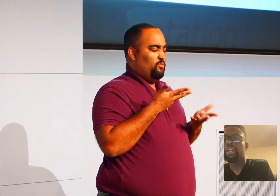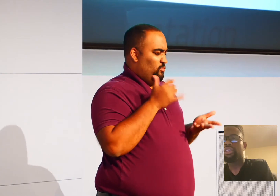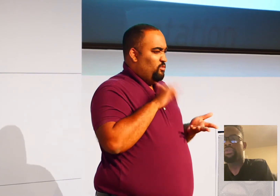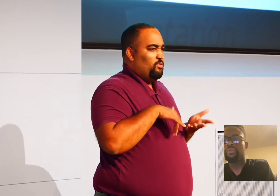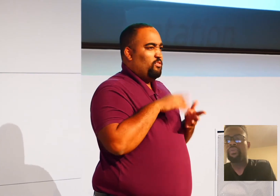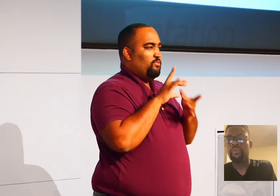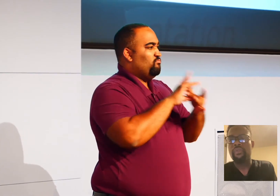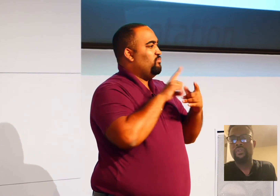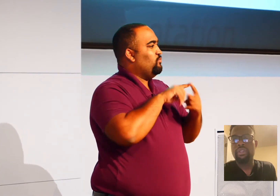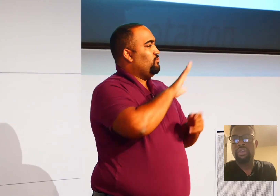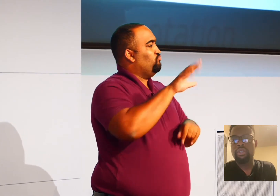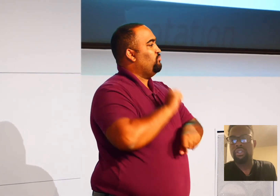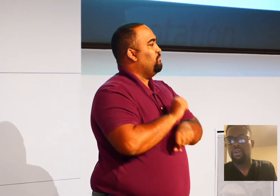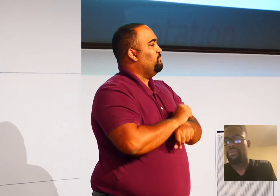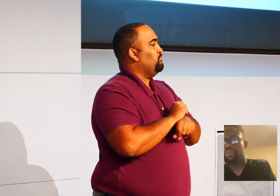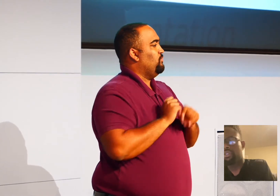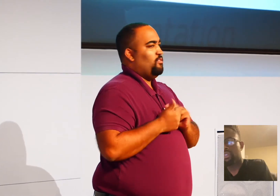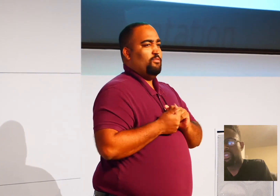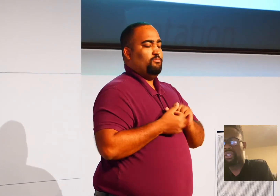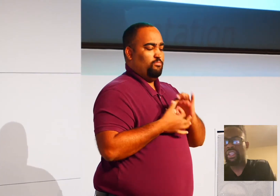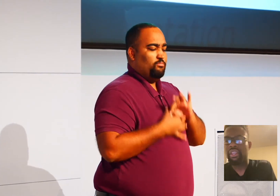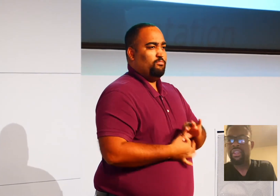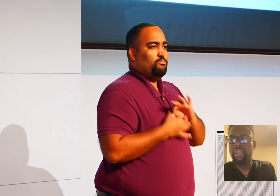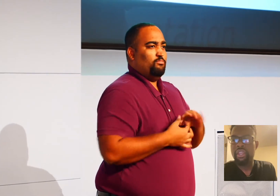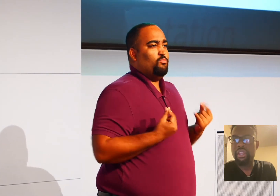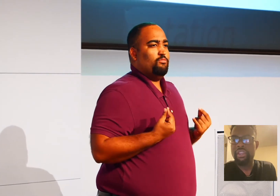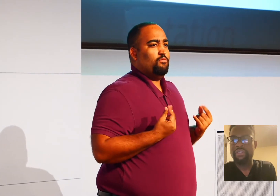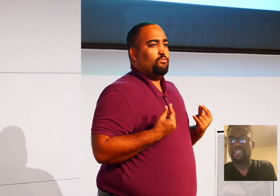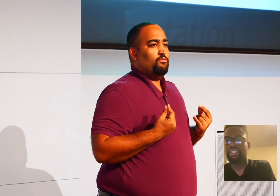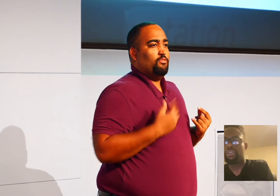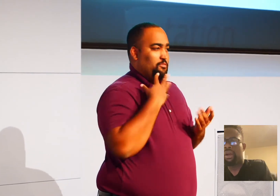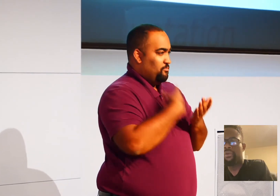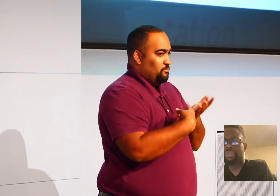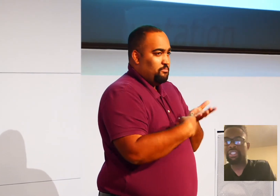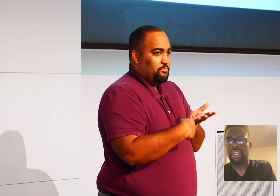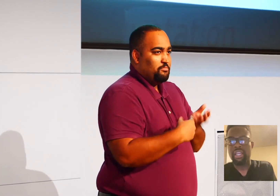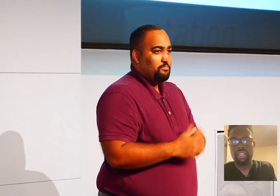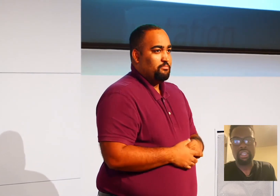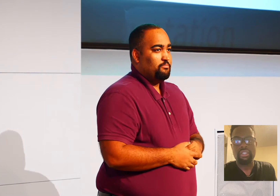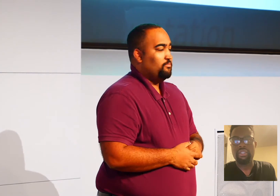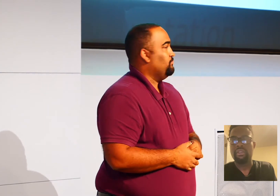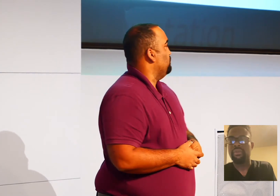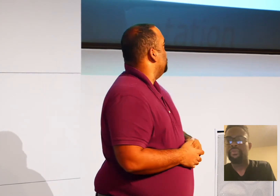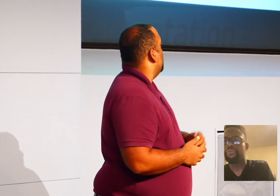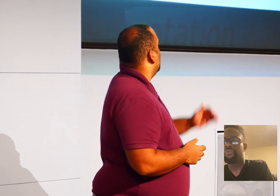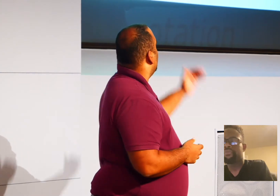Next, we're really going to go in an in-depth discussion about what positionality is.